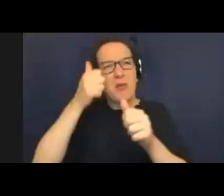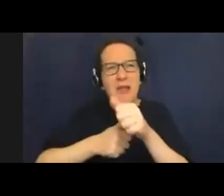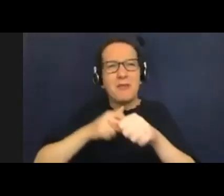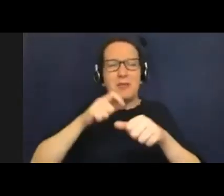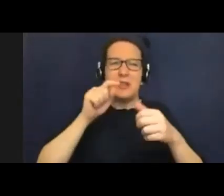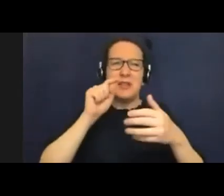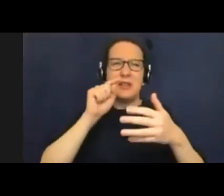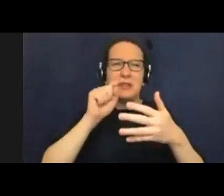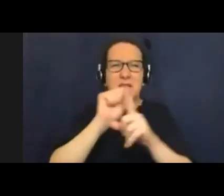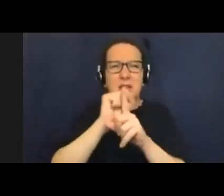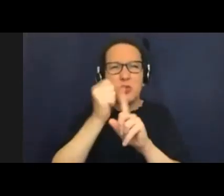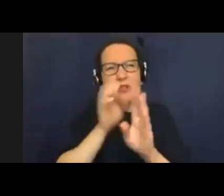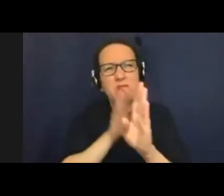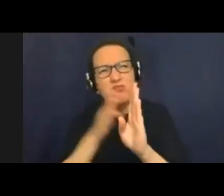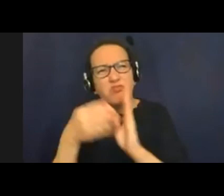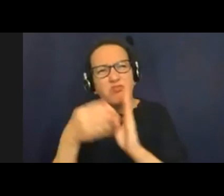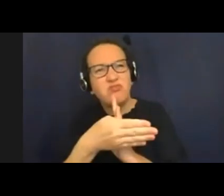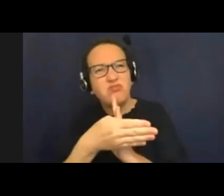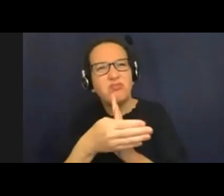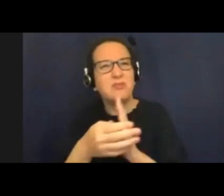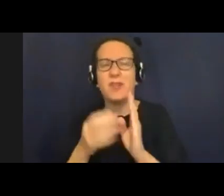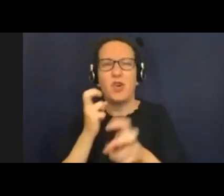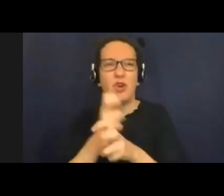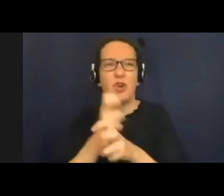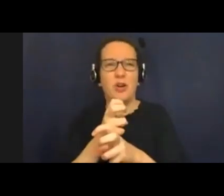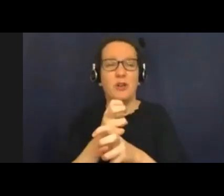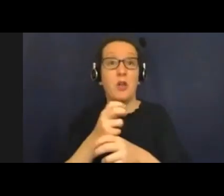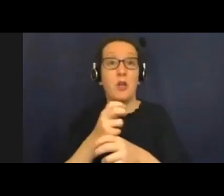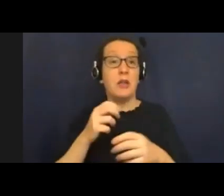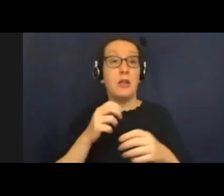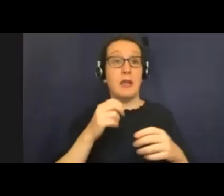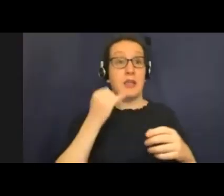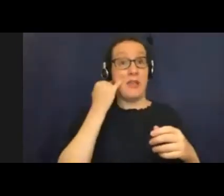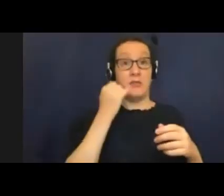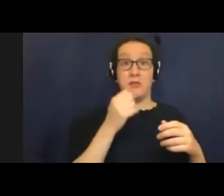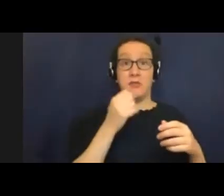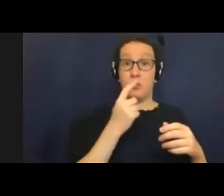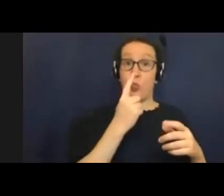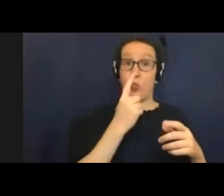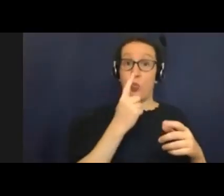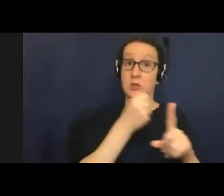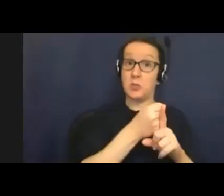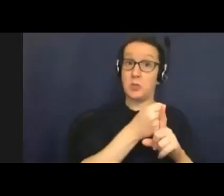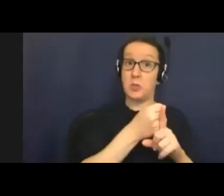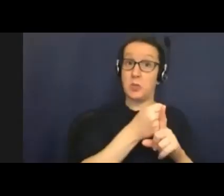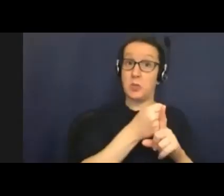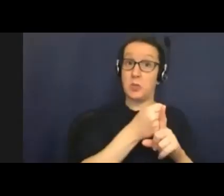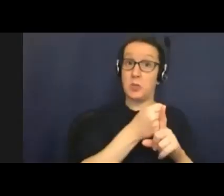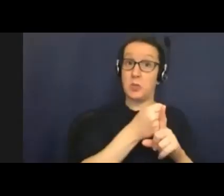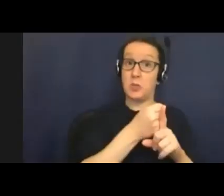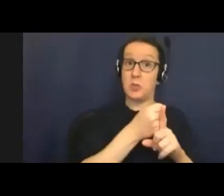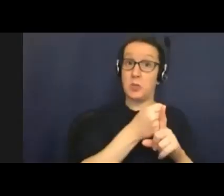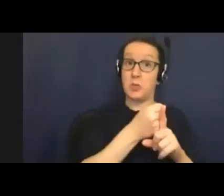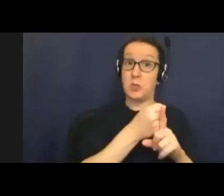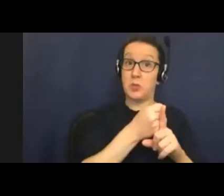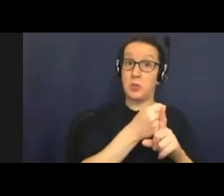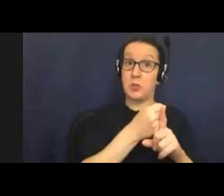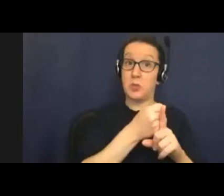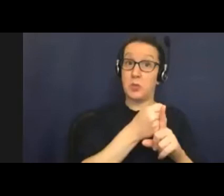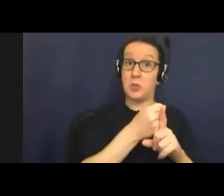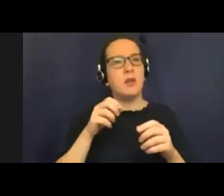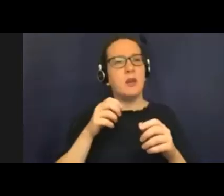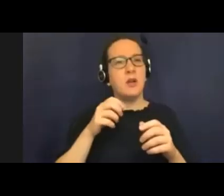It already exists, of course, but how to extend, how to make these means of voting more liberal,